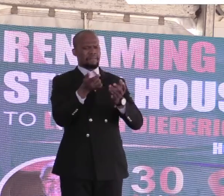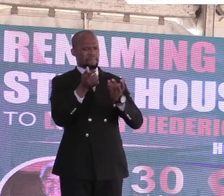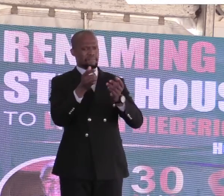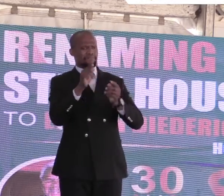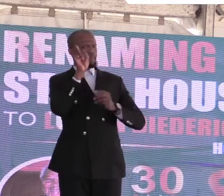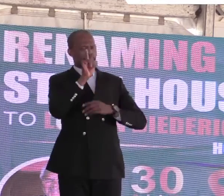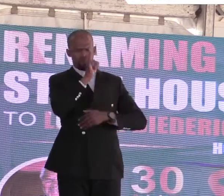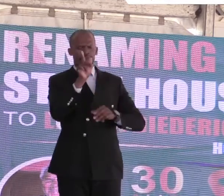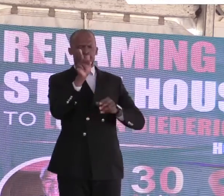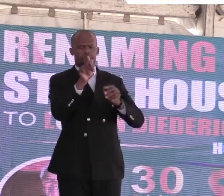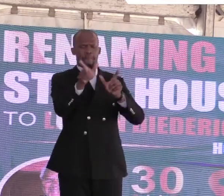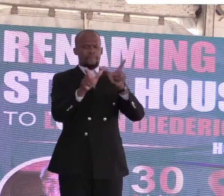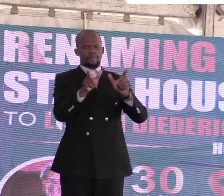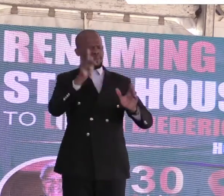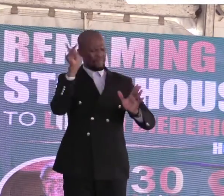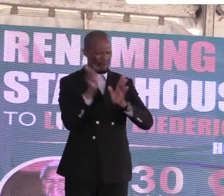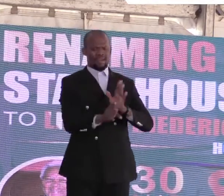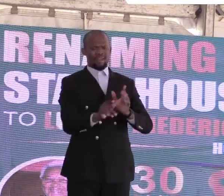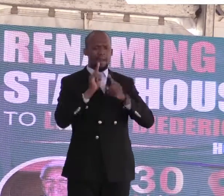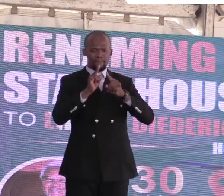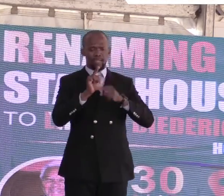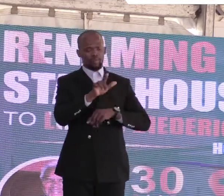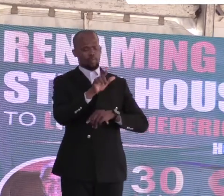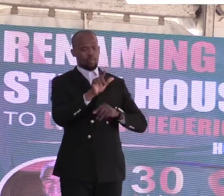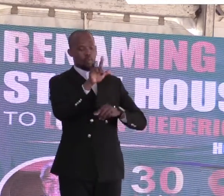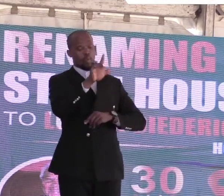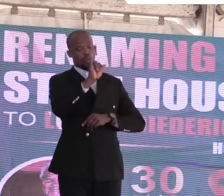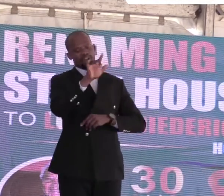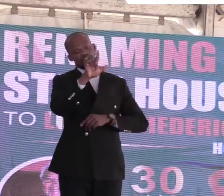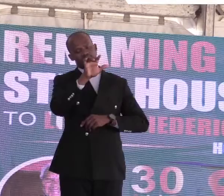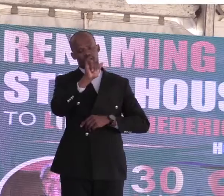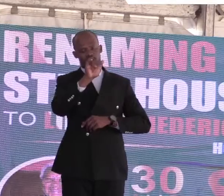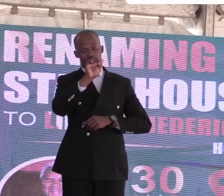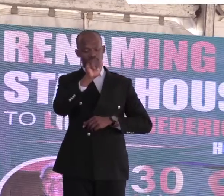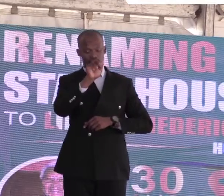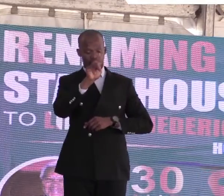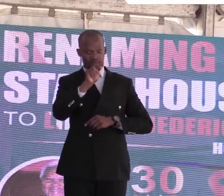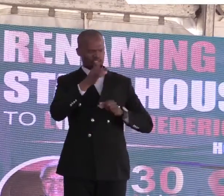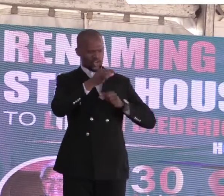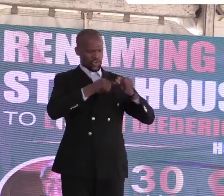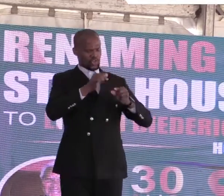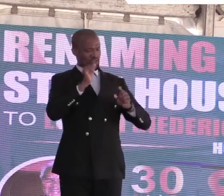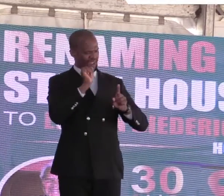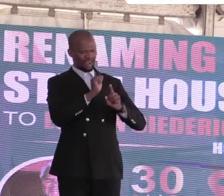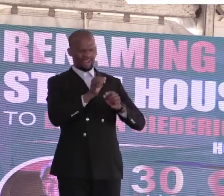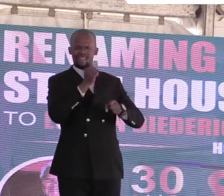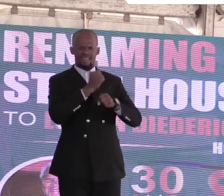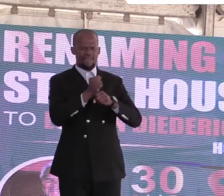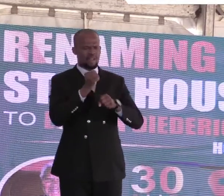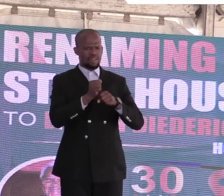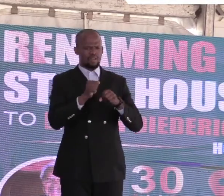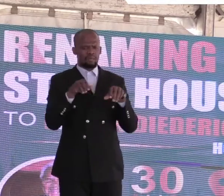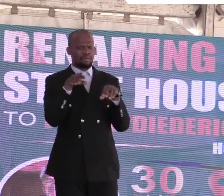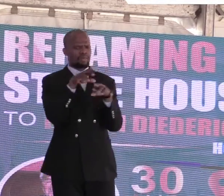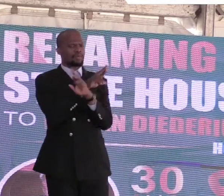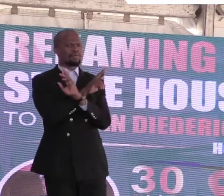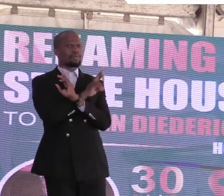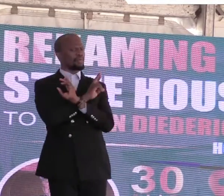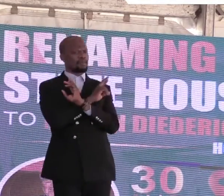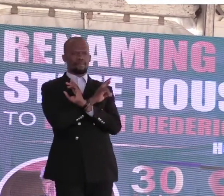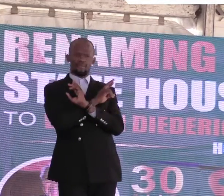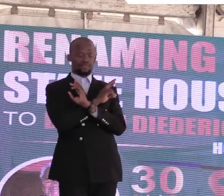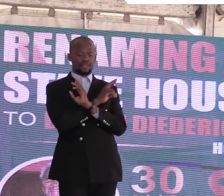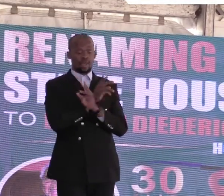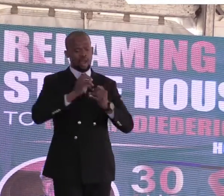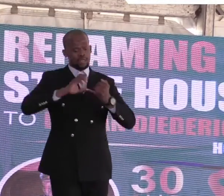general. But Mama Lillian and her generation never relented and fought